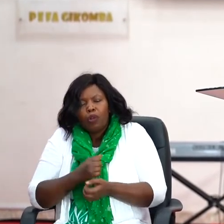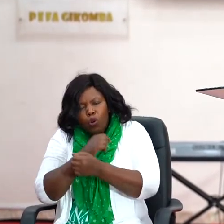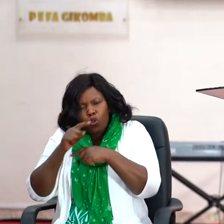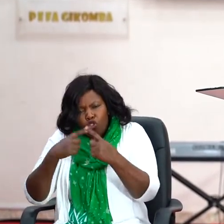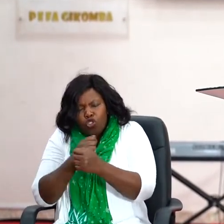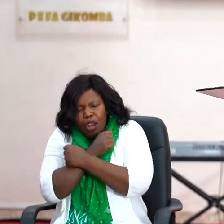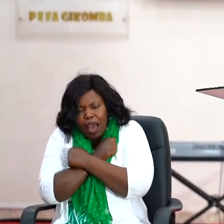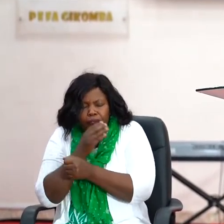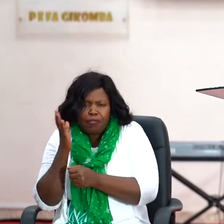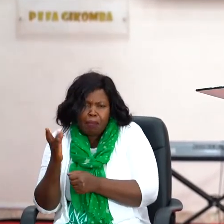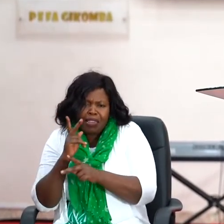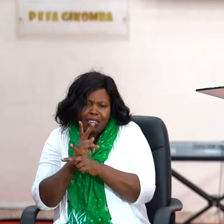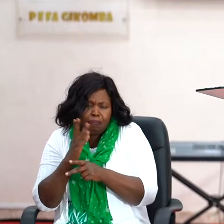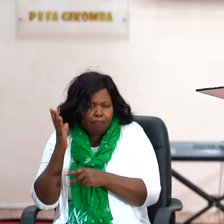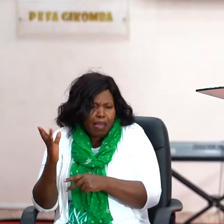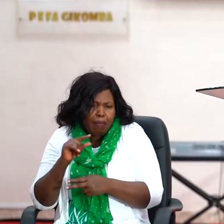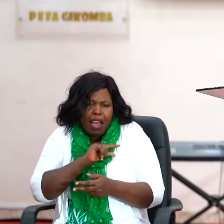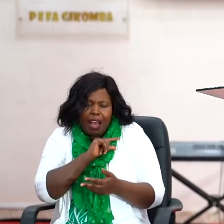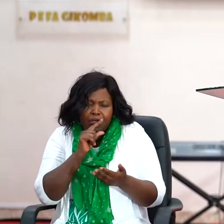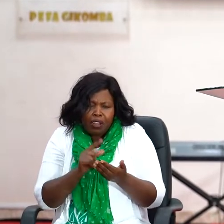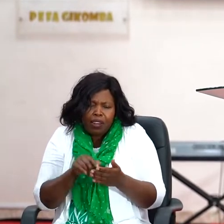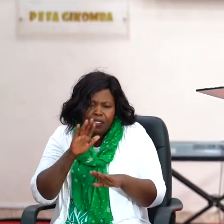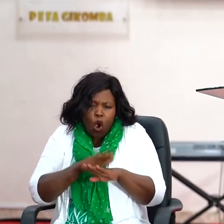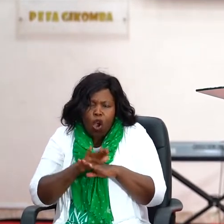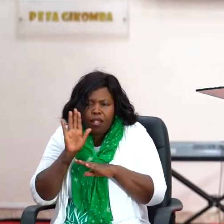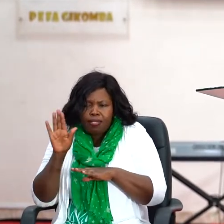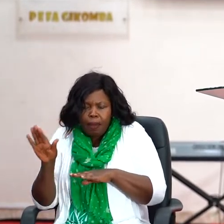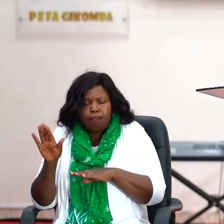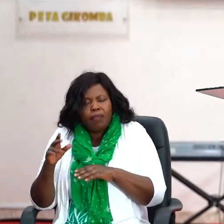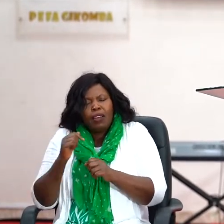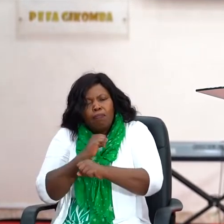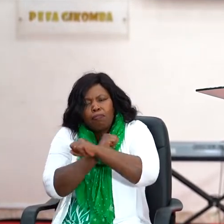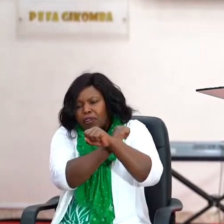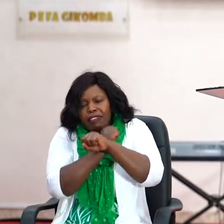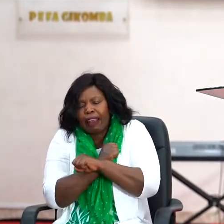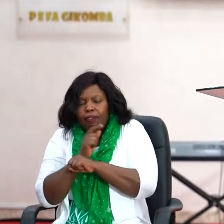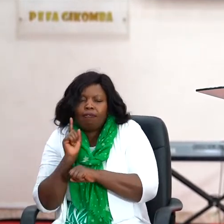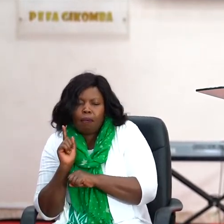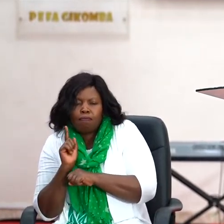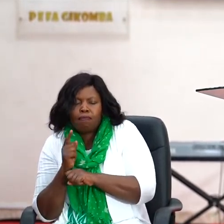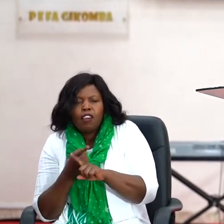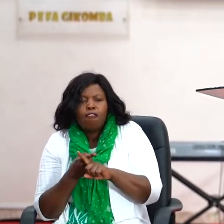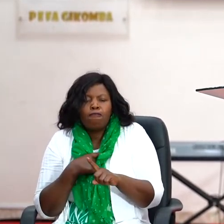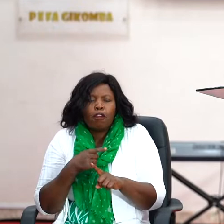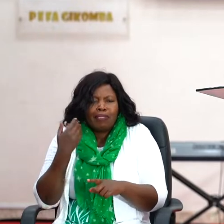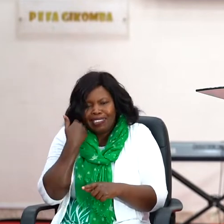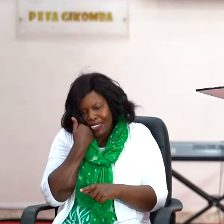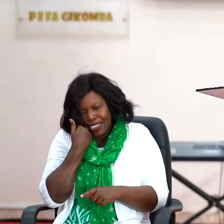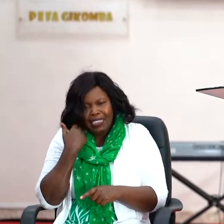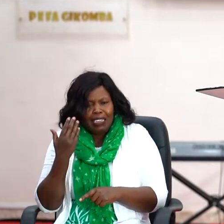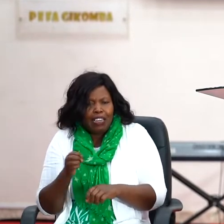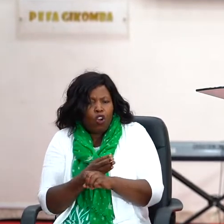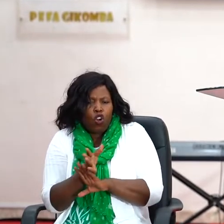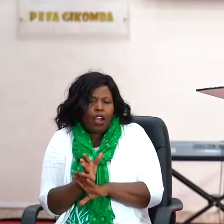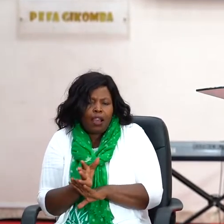may you keep them, and may the grace of God be upon them. May you shield them from being infected with